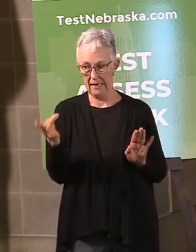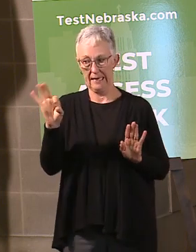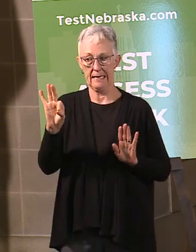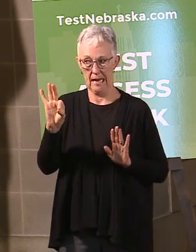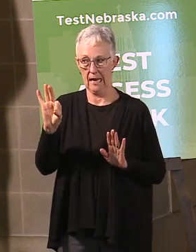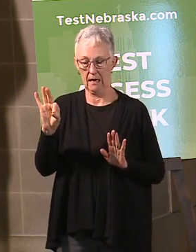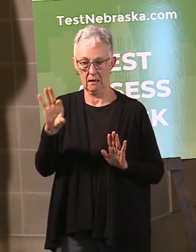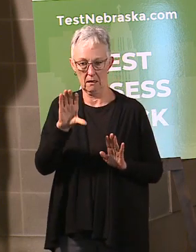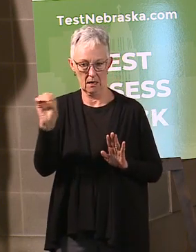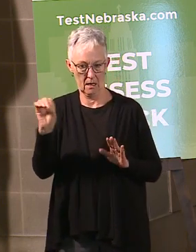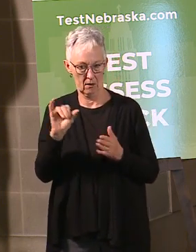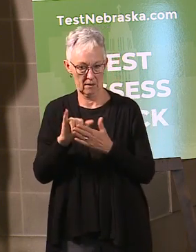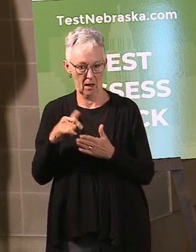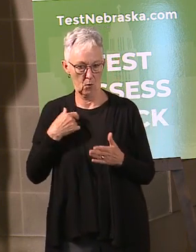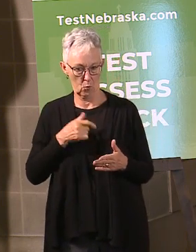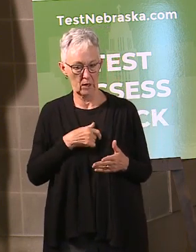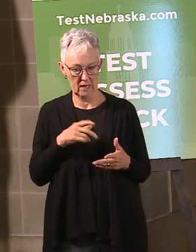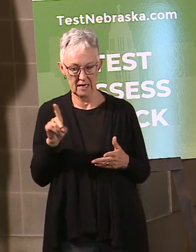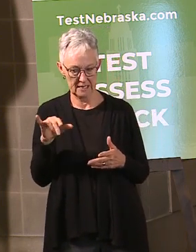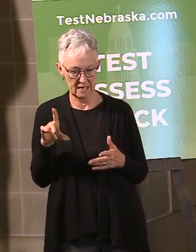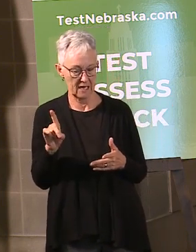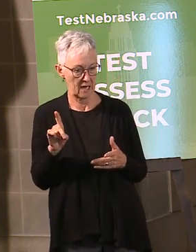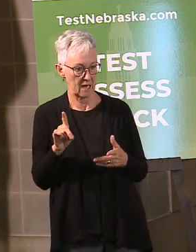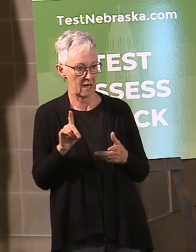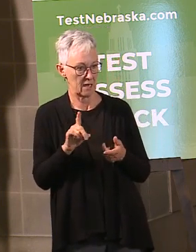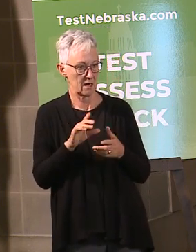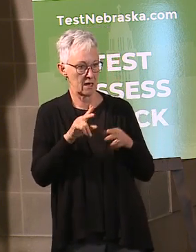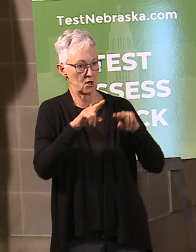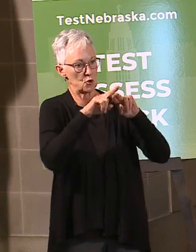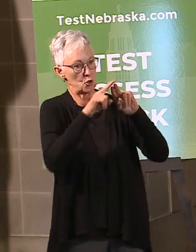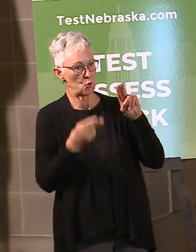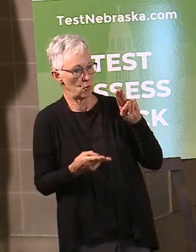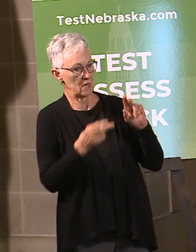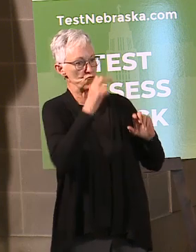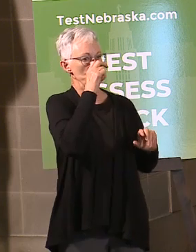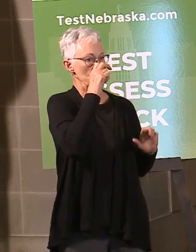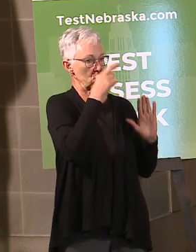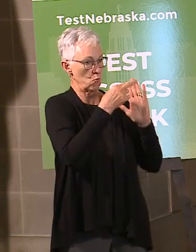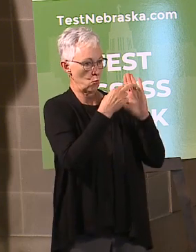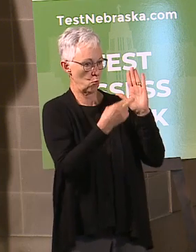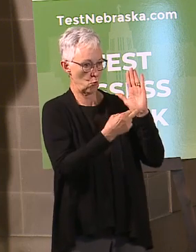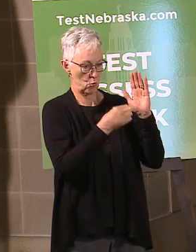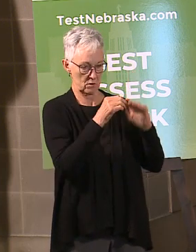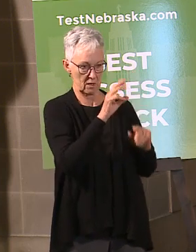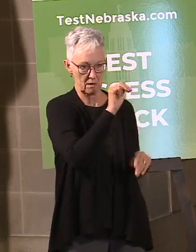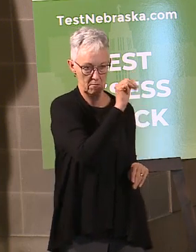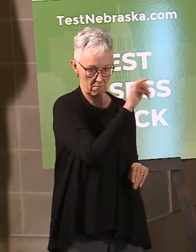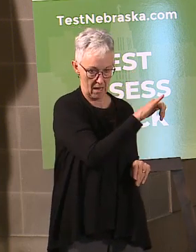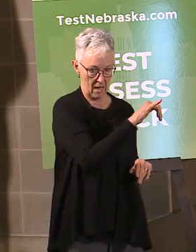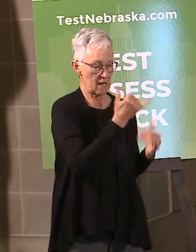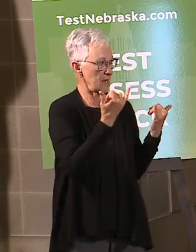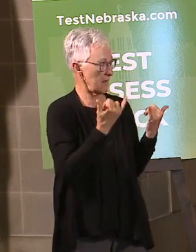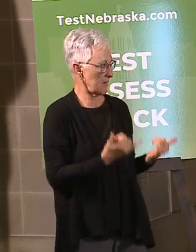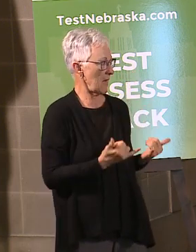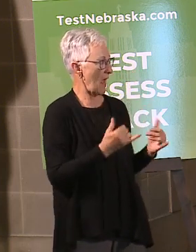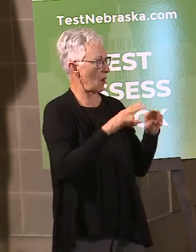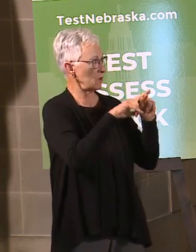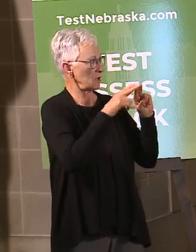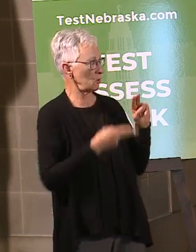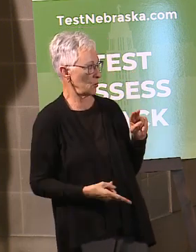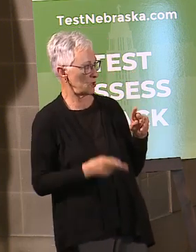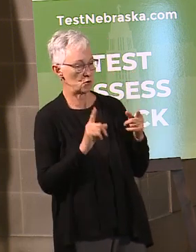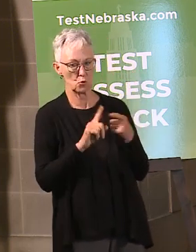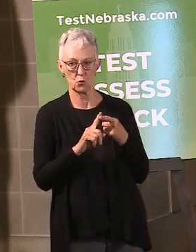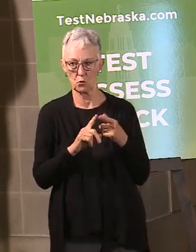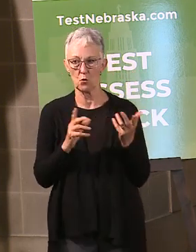relaxed restrictions on in May, and now we're going to be moving from that phase 1 to a phase 2, okay? So again,